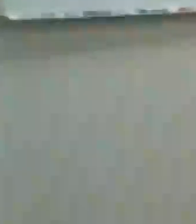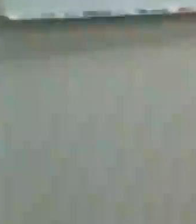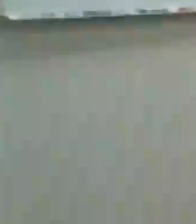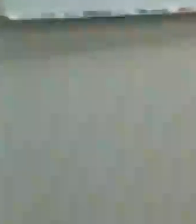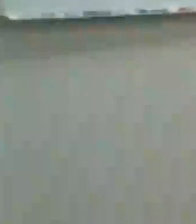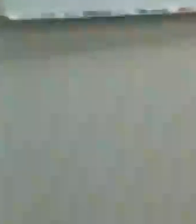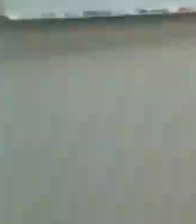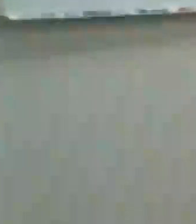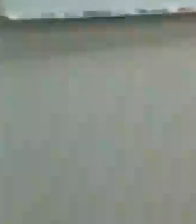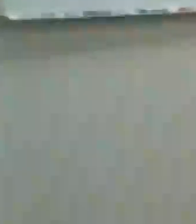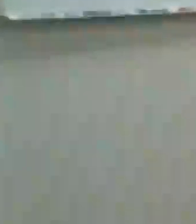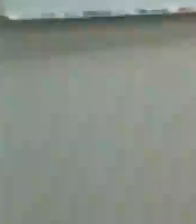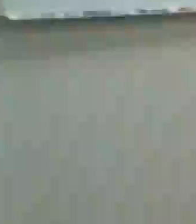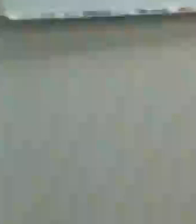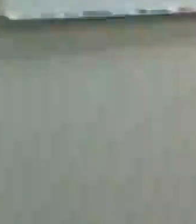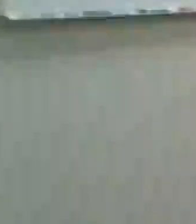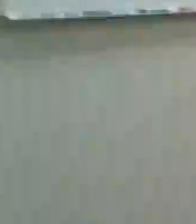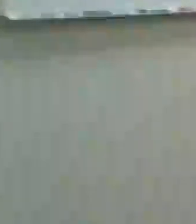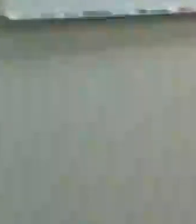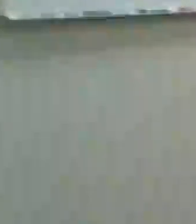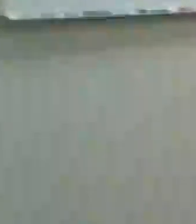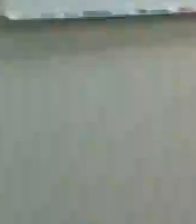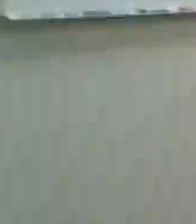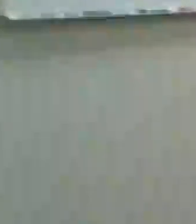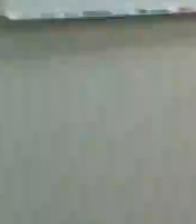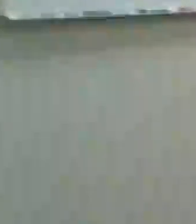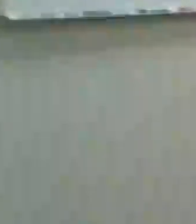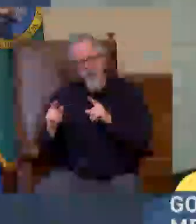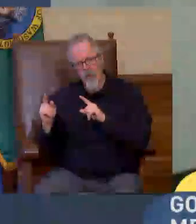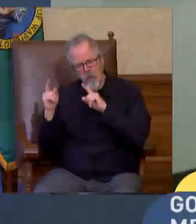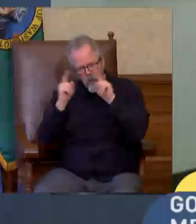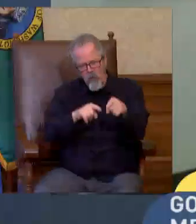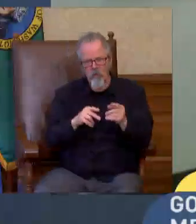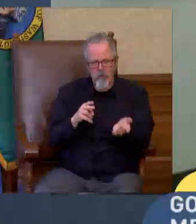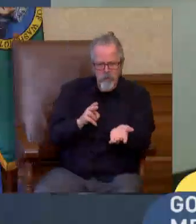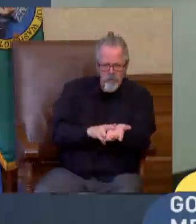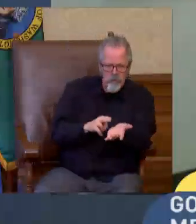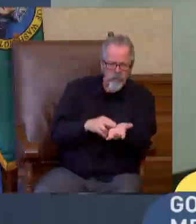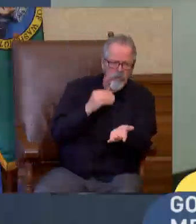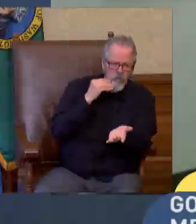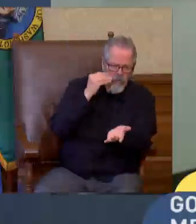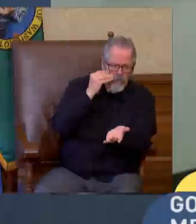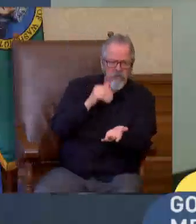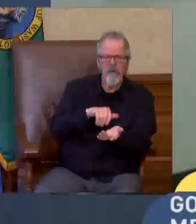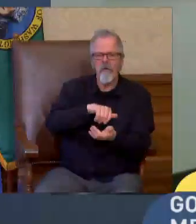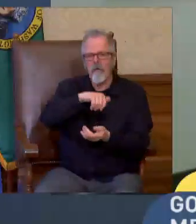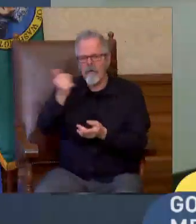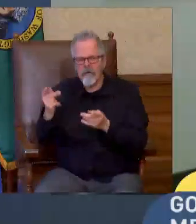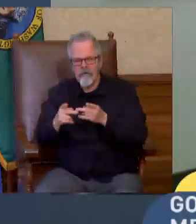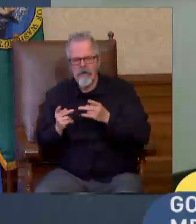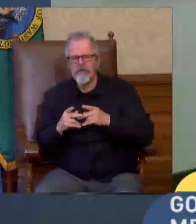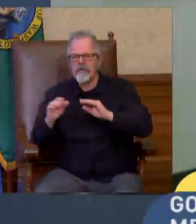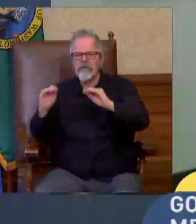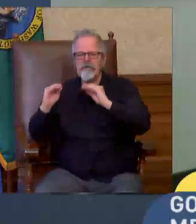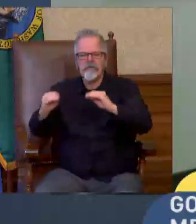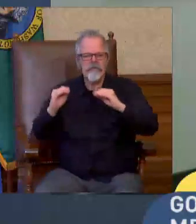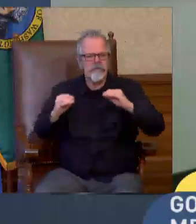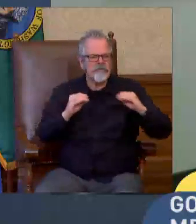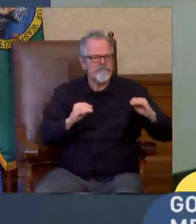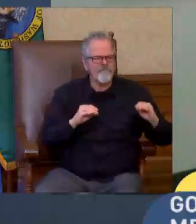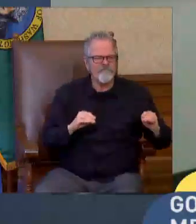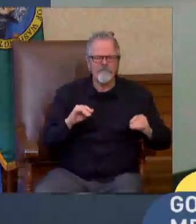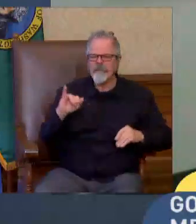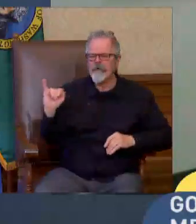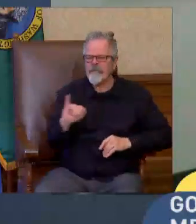some testing. We've also found that working with the local health jurisdictions and the public health officers, that they've also